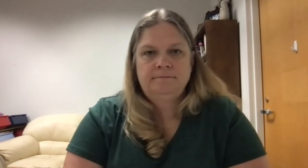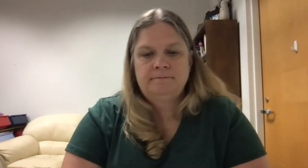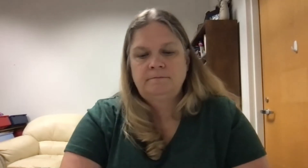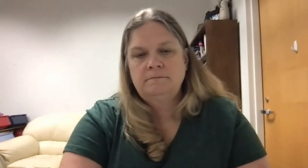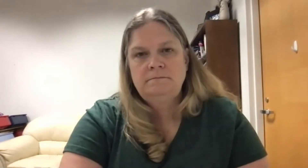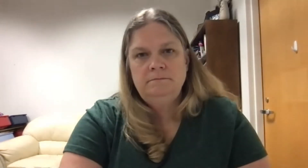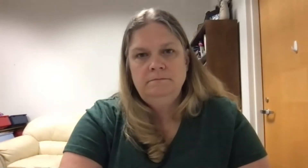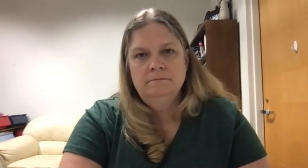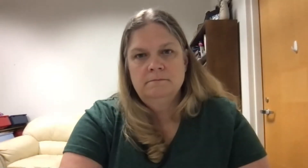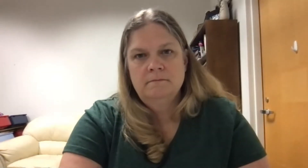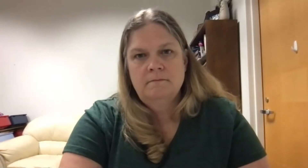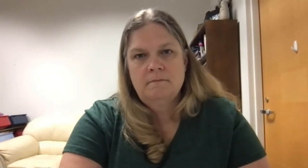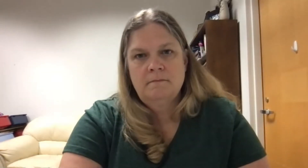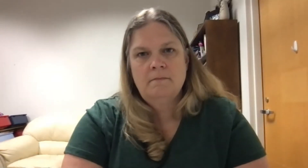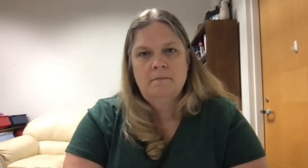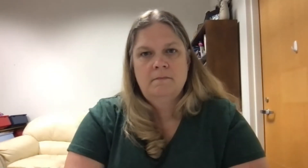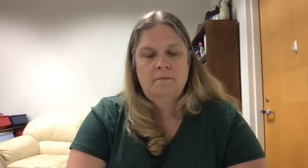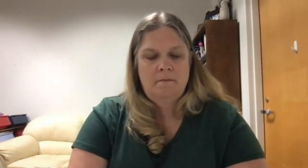touching, and she told herself often,